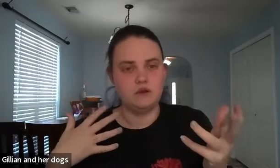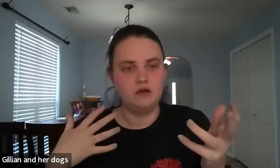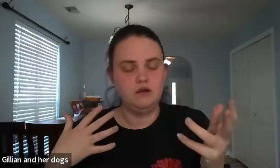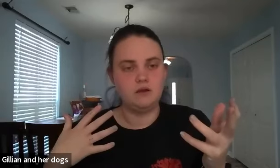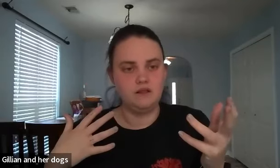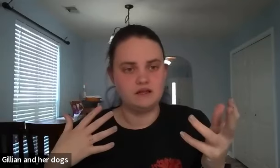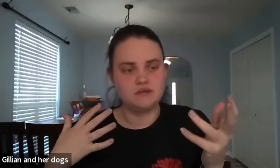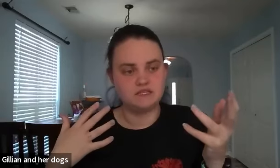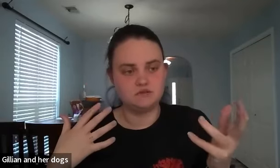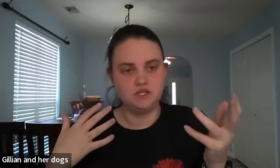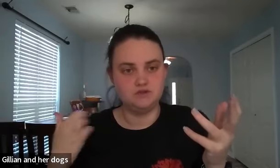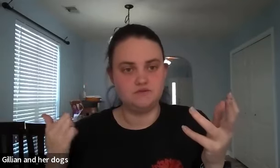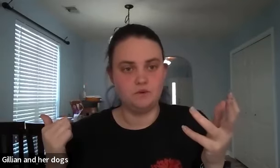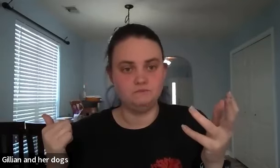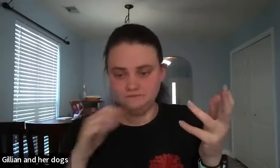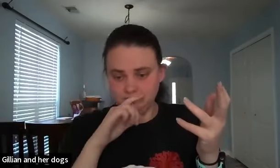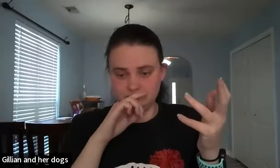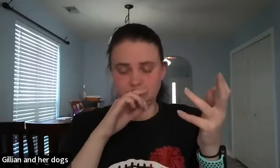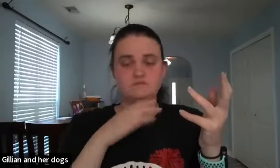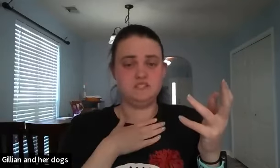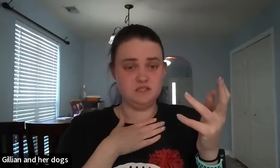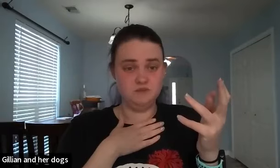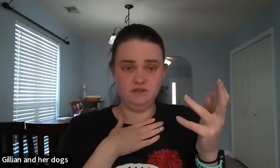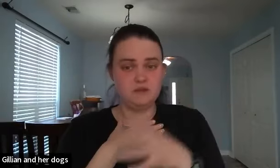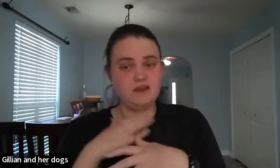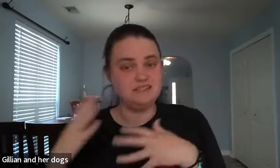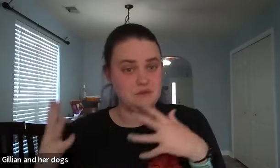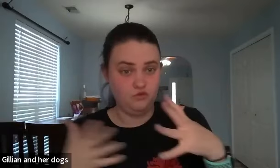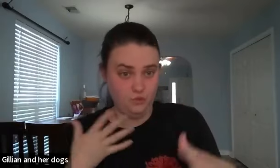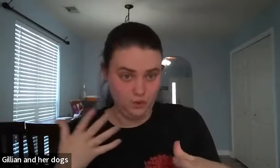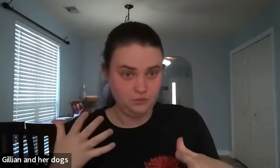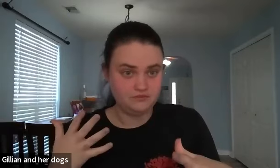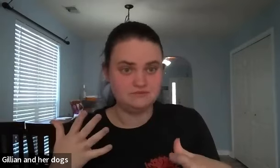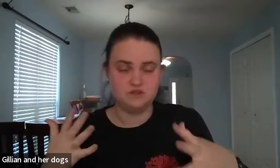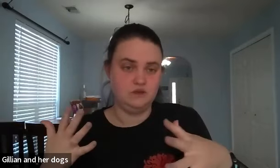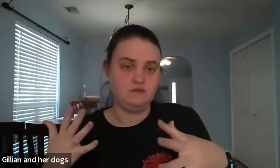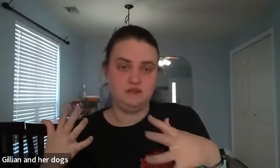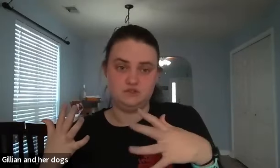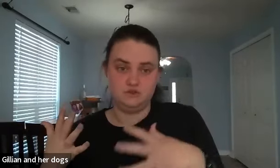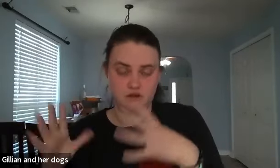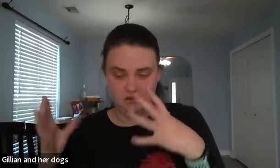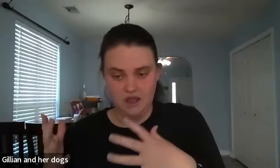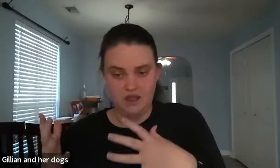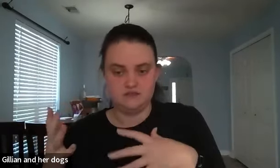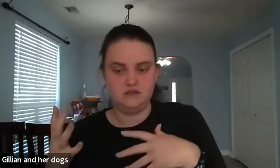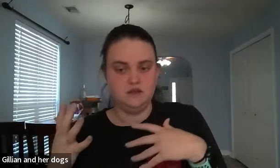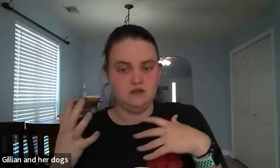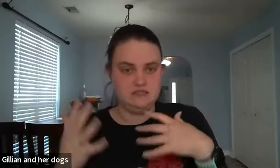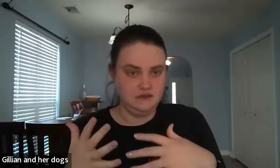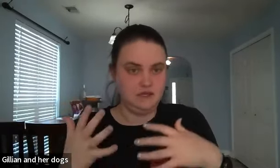well. A lot of times that's what used for, excuse me, talking about any type of group. So even like a class, team,